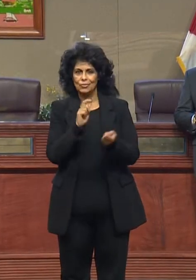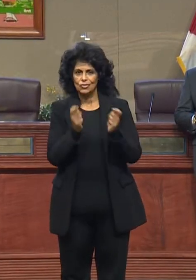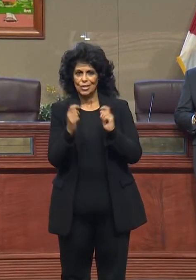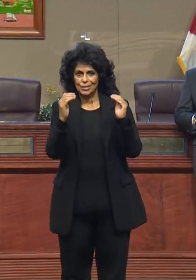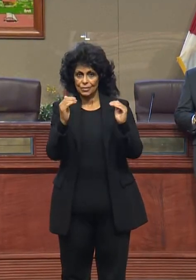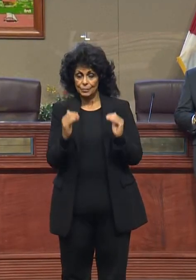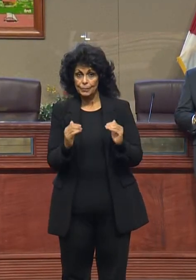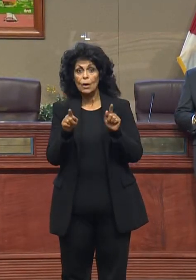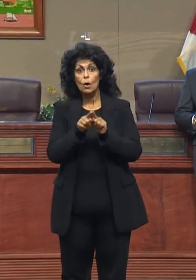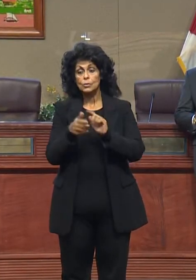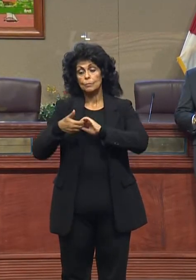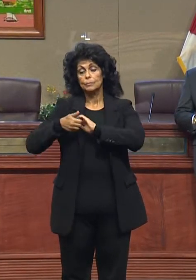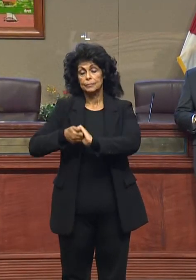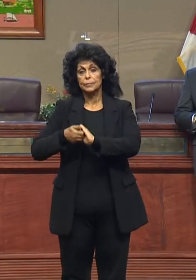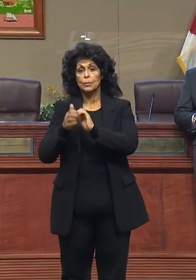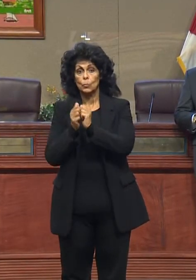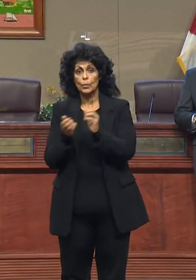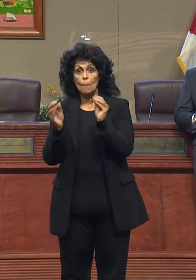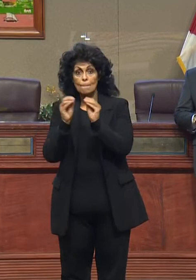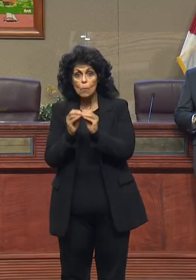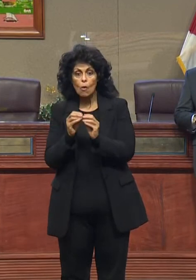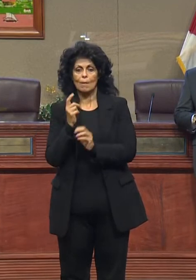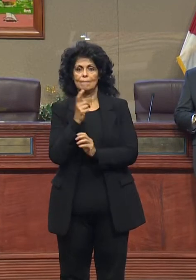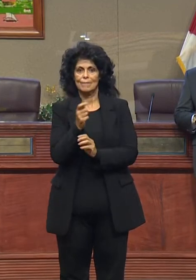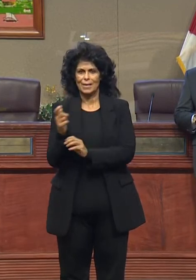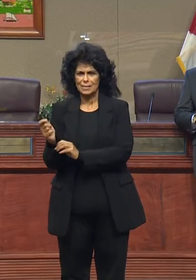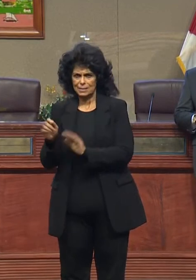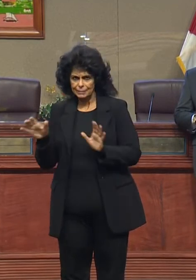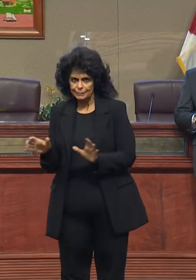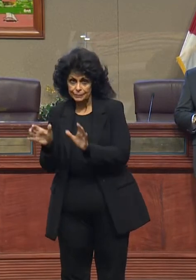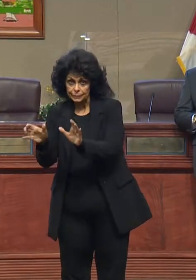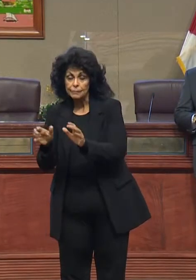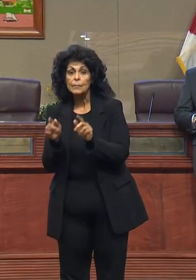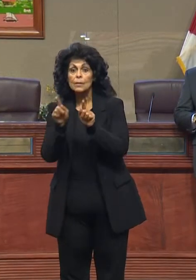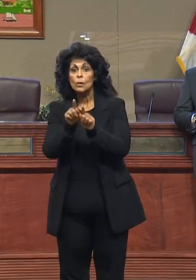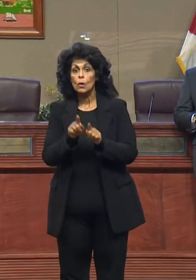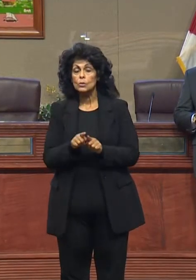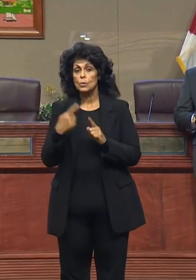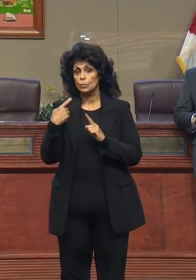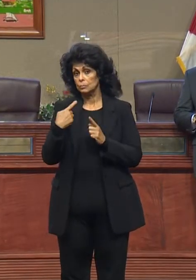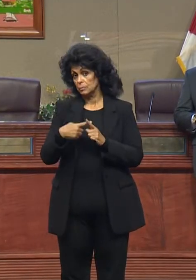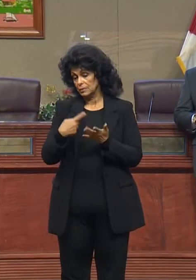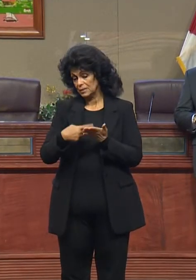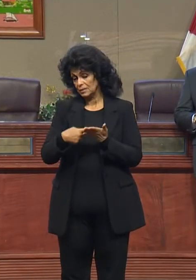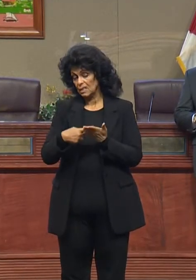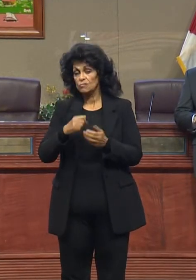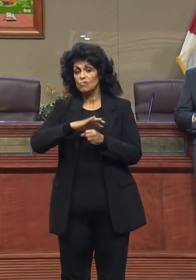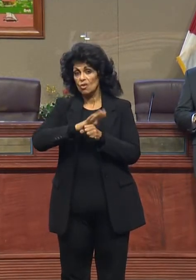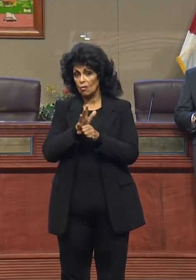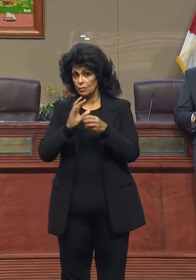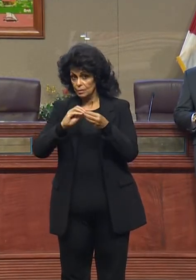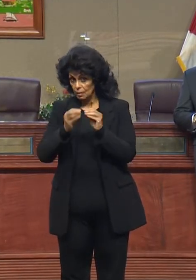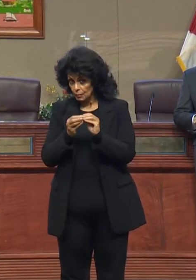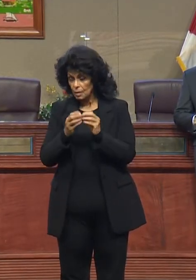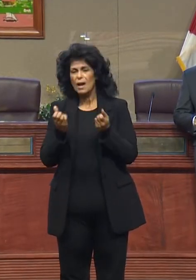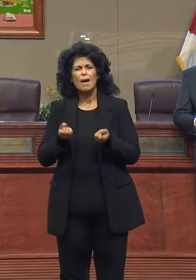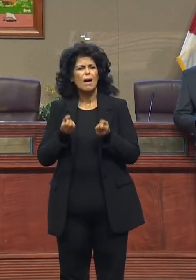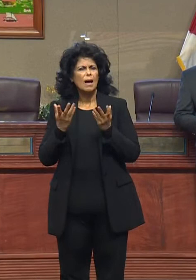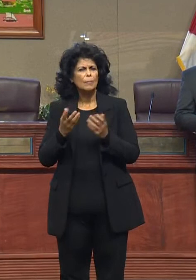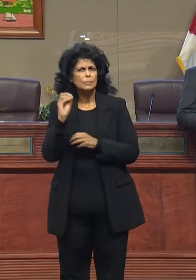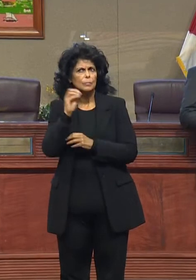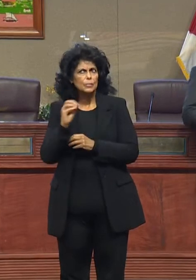collegiate community to further vaccination efforts. The mayor will also discuss our COVID infection numbers, our positivity rates, and